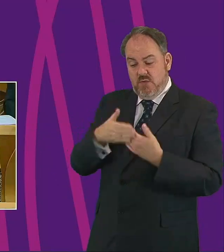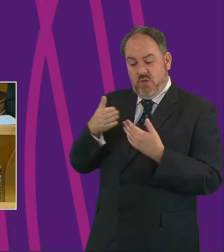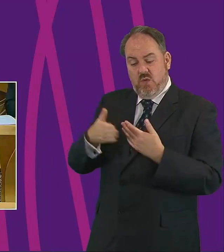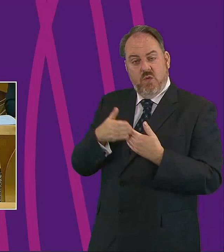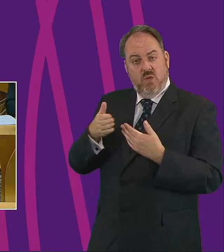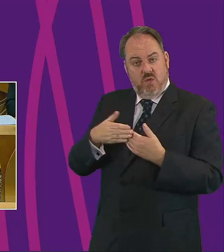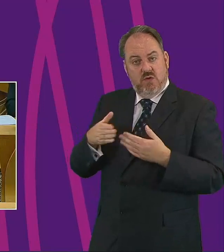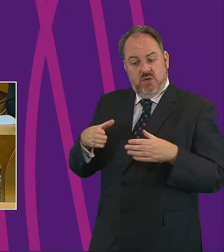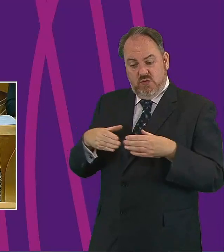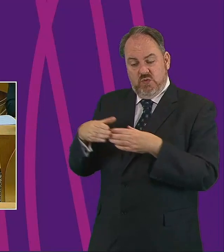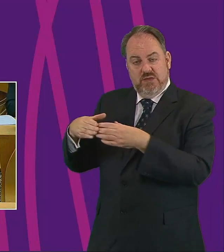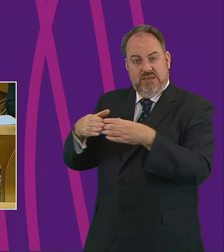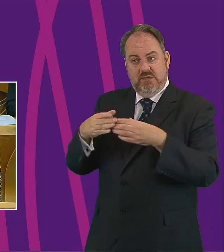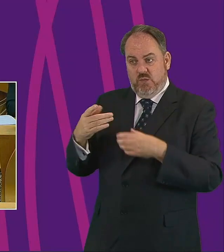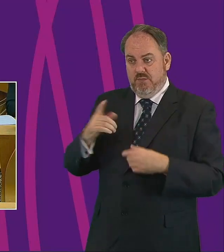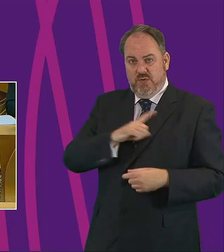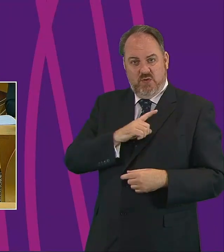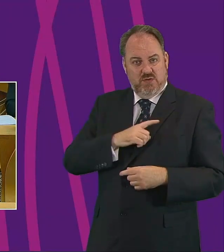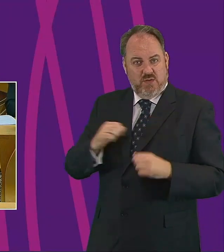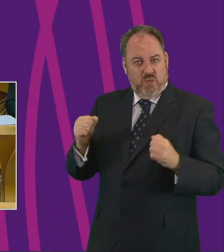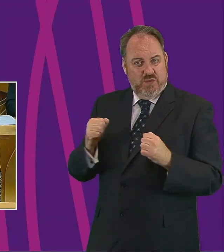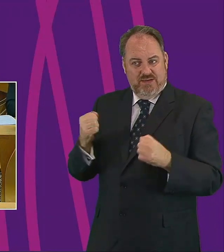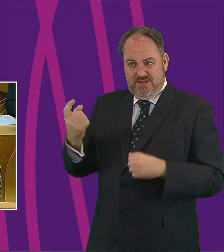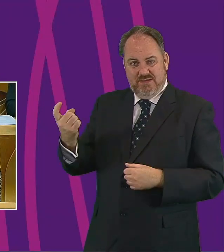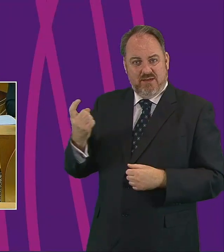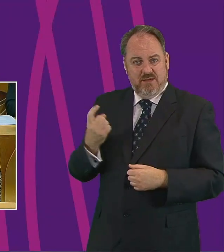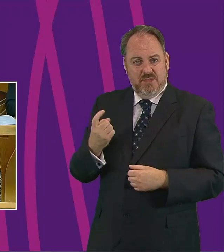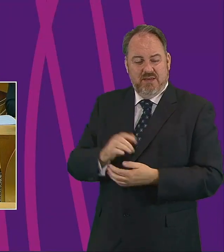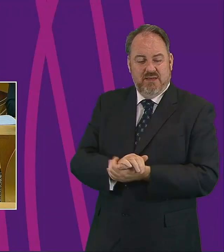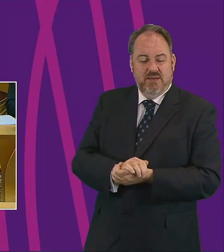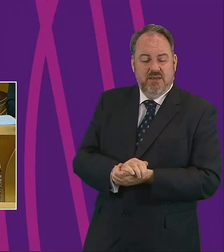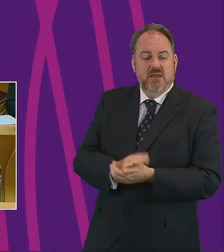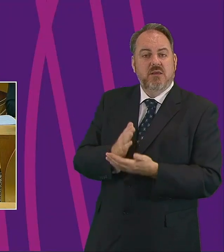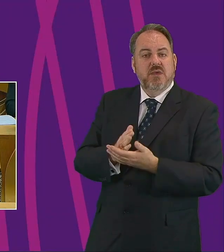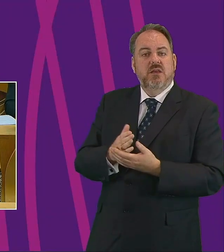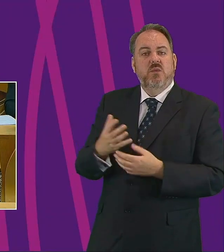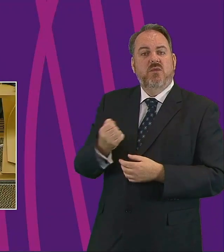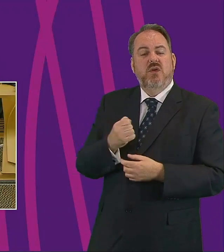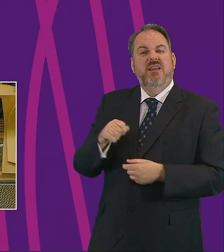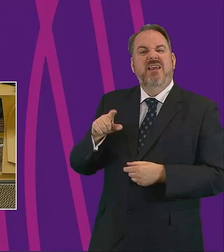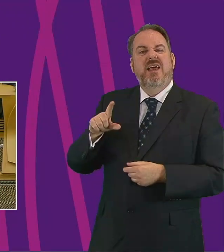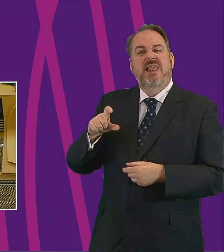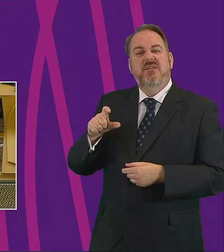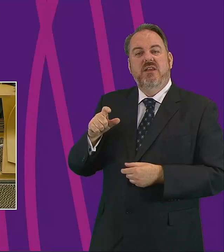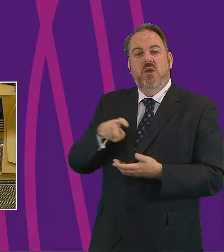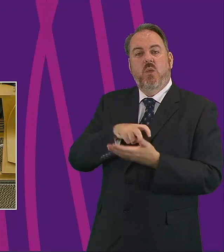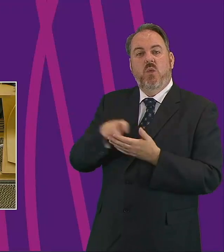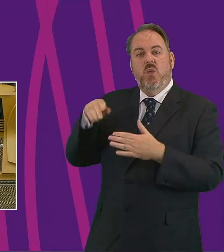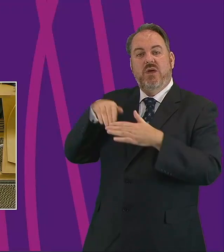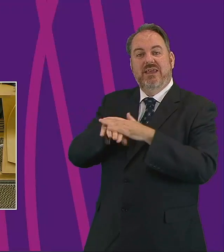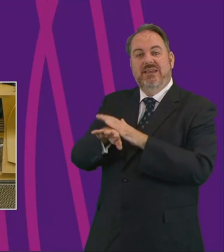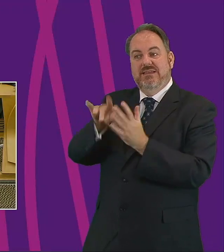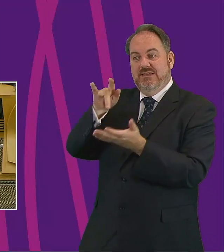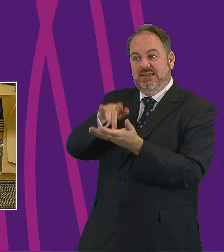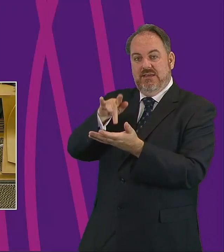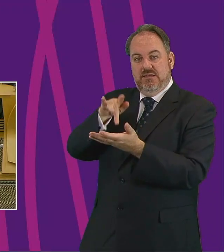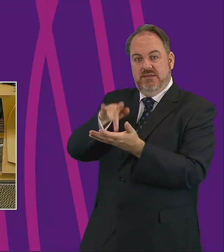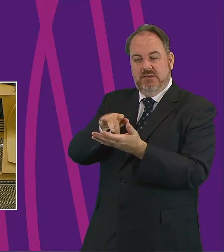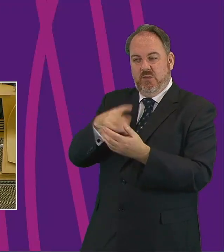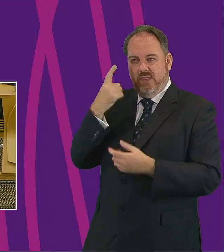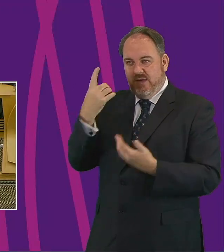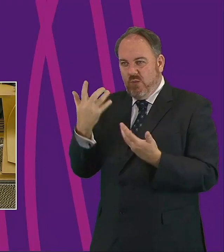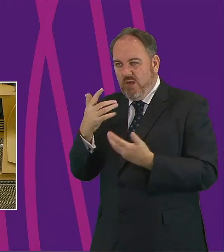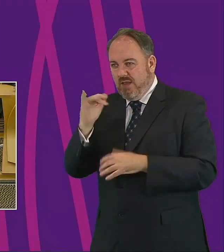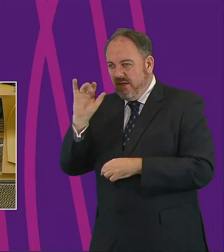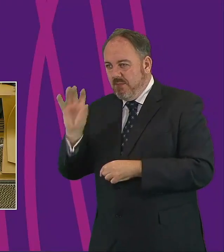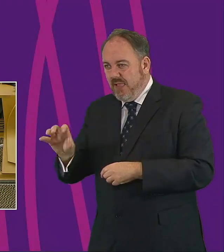lead into winter. But also the initial 11 walk-in centres, we will be looking very carefully at the locations of those, and there will be